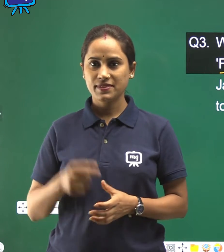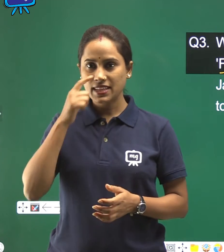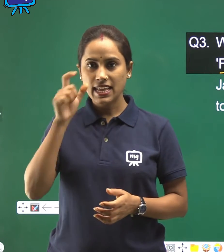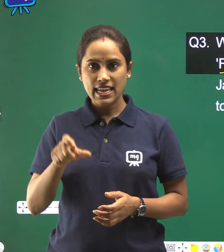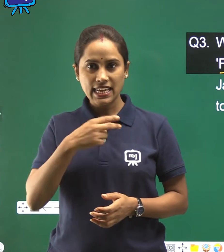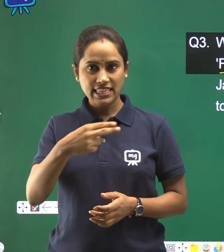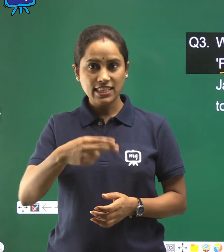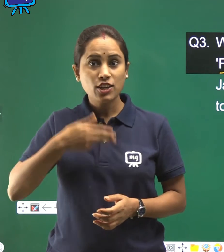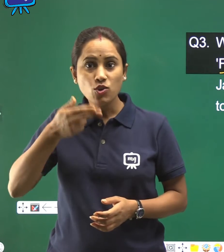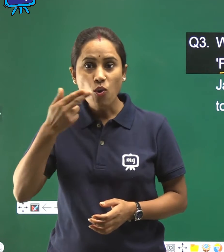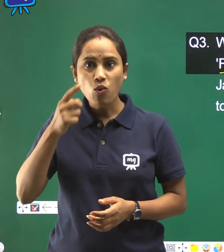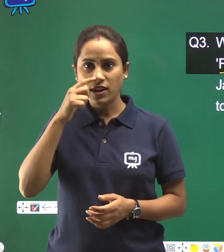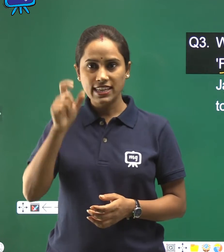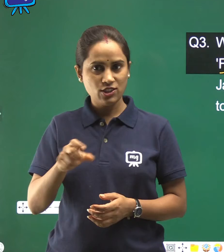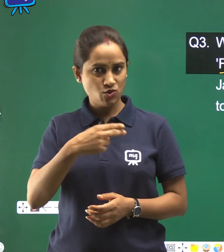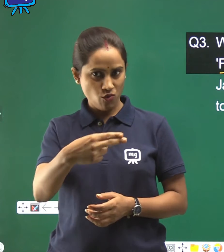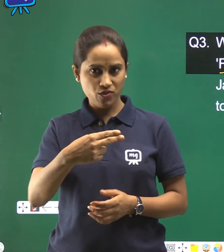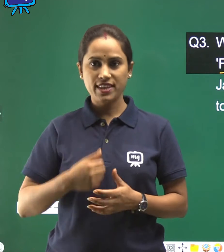Jancy told Sophie